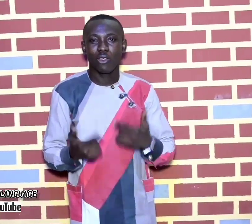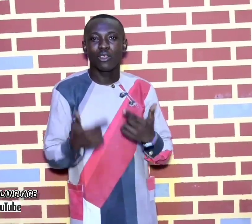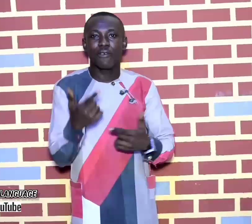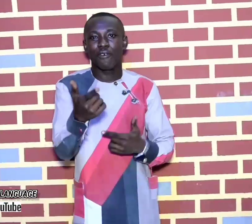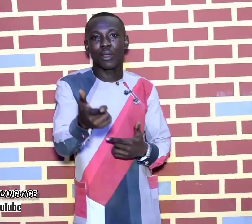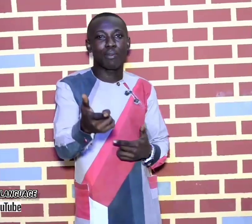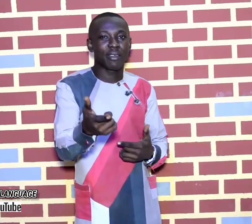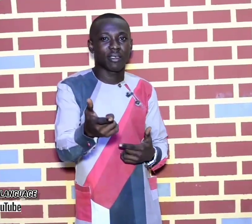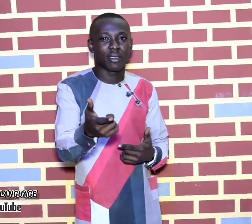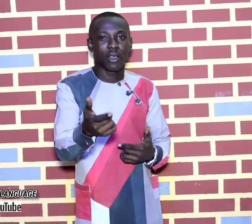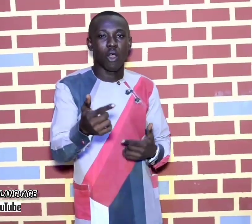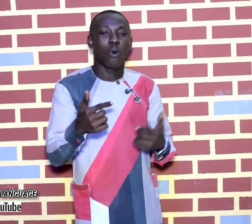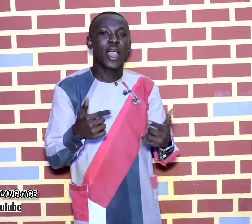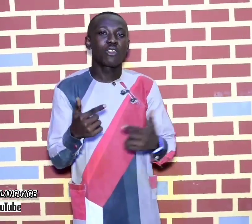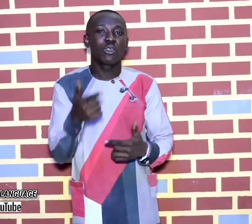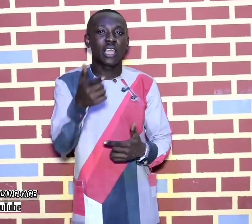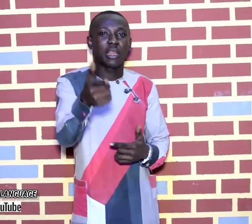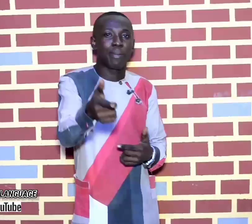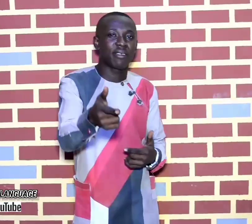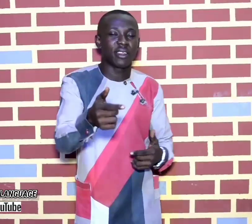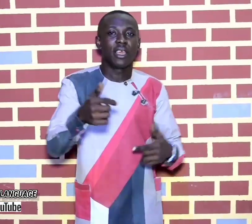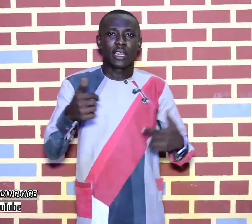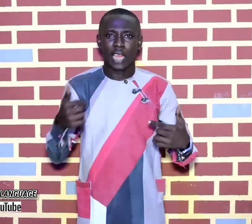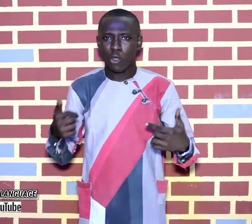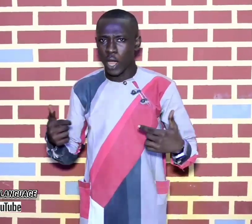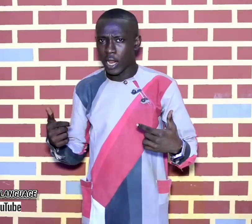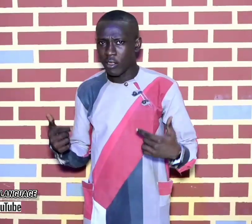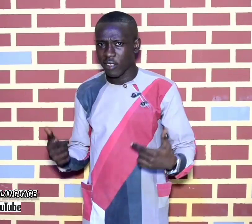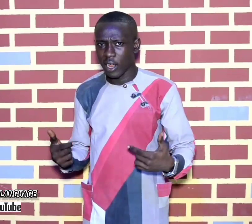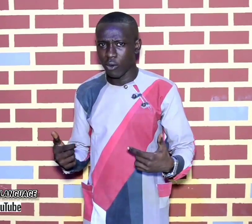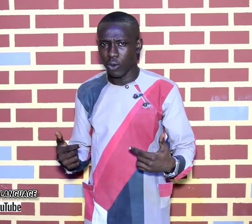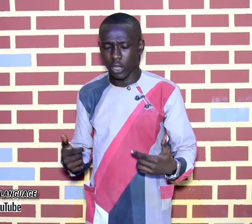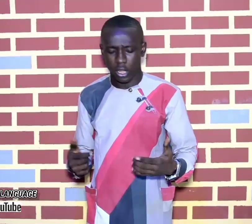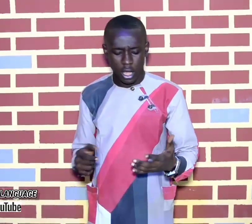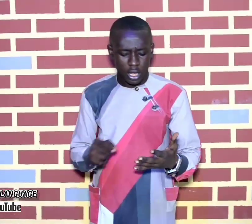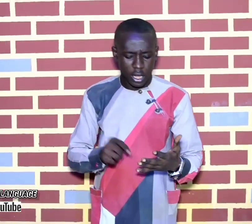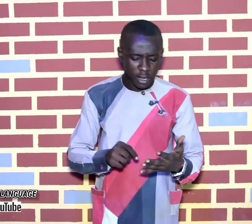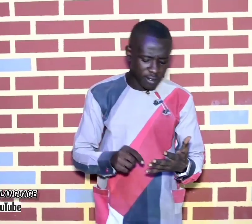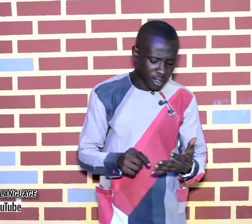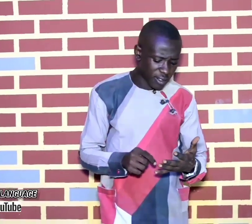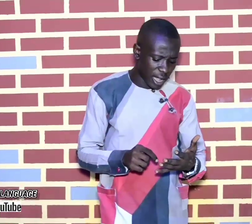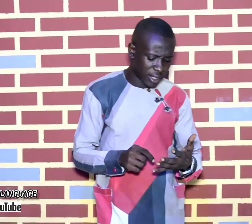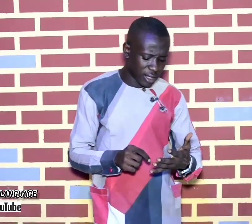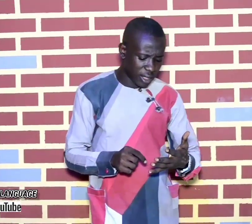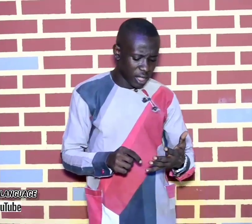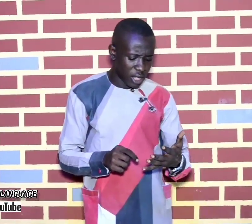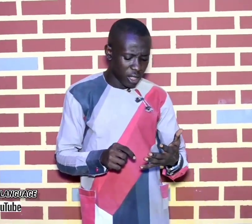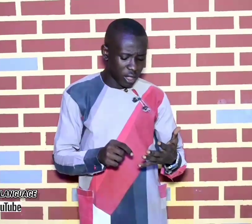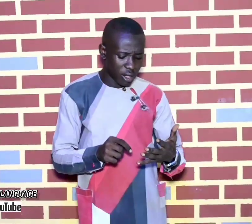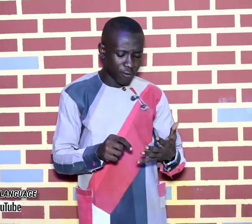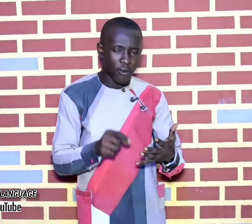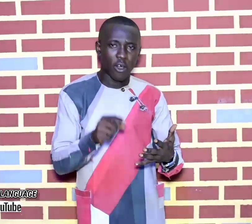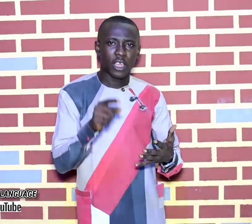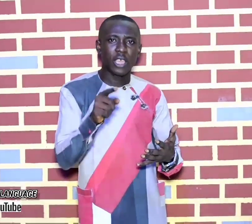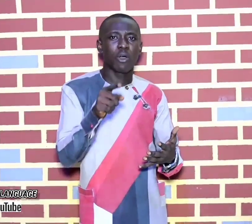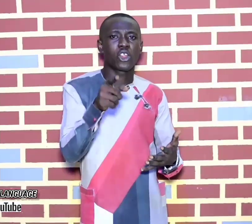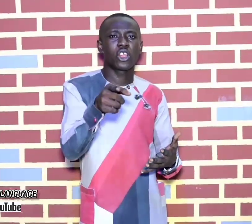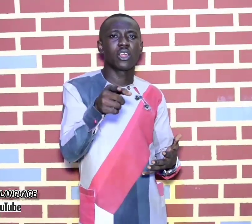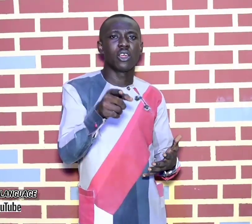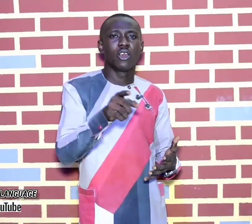you inform the person, or why should you tell the person that you are learning sign language? The reason is that for him or she